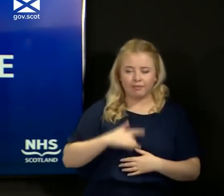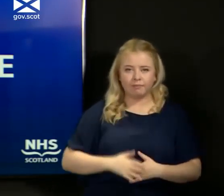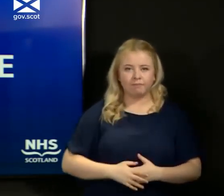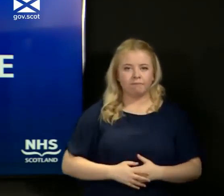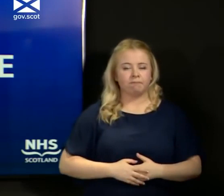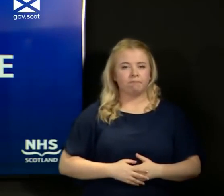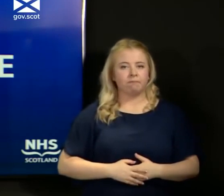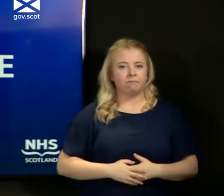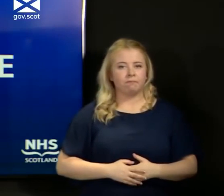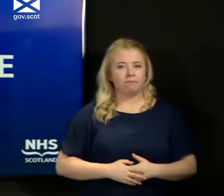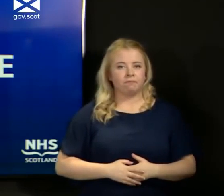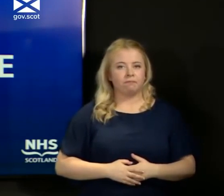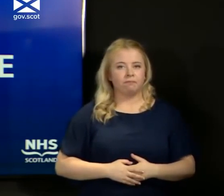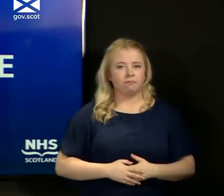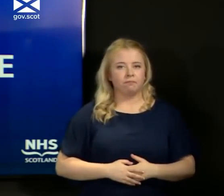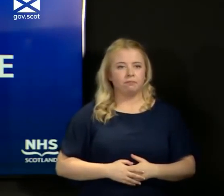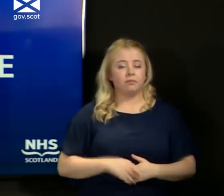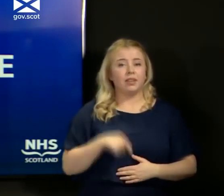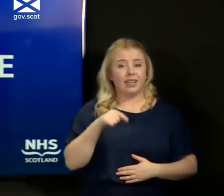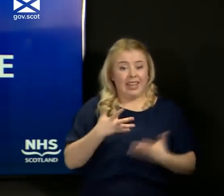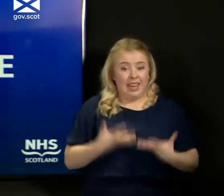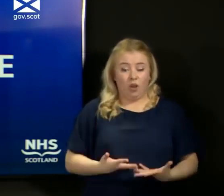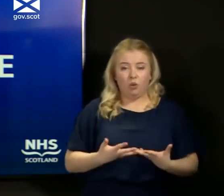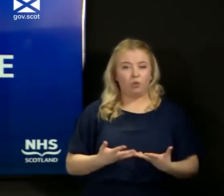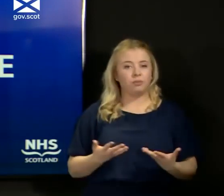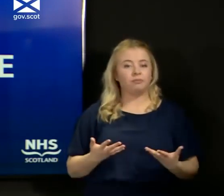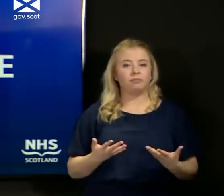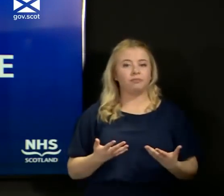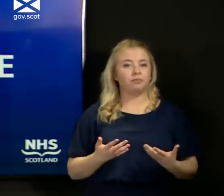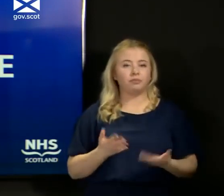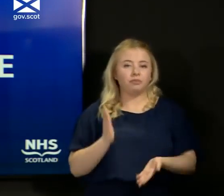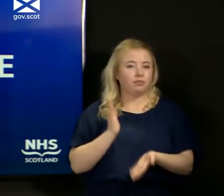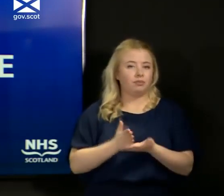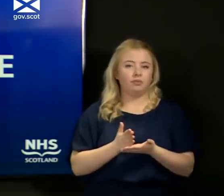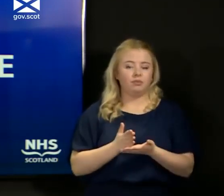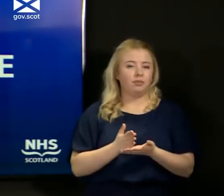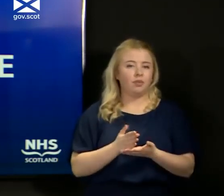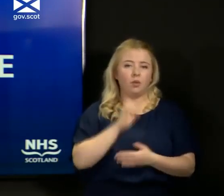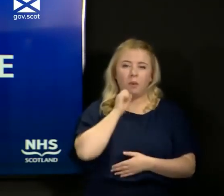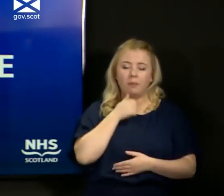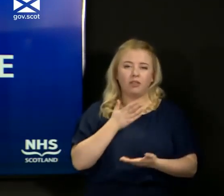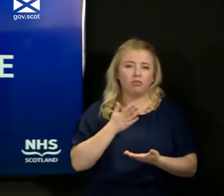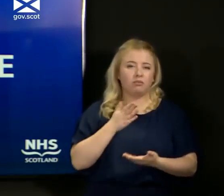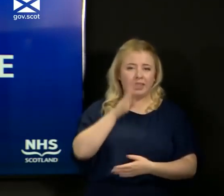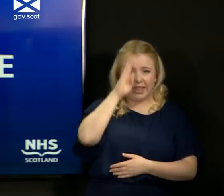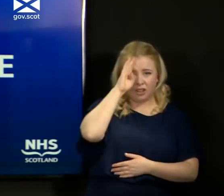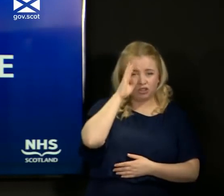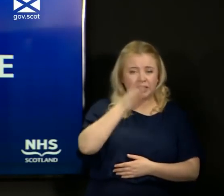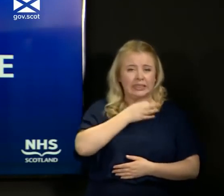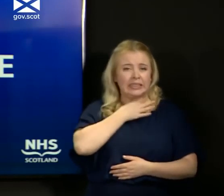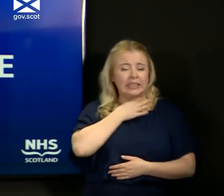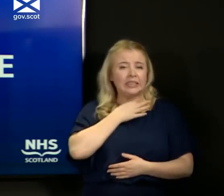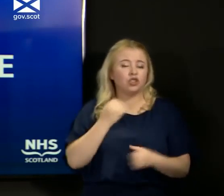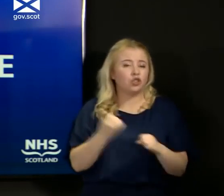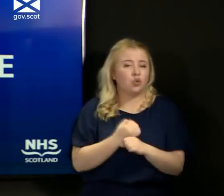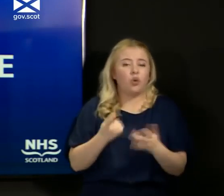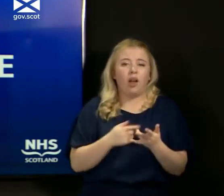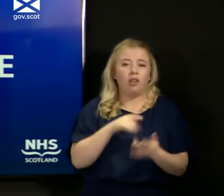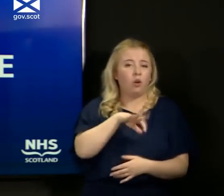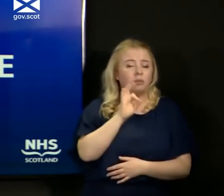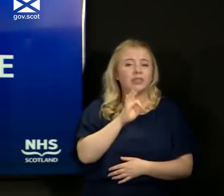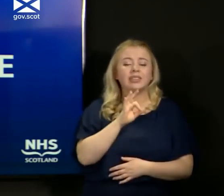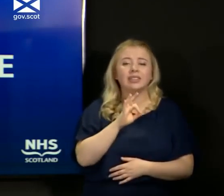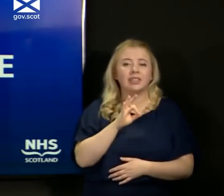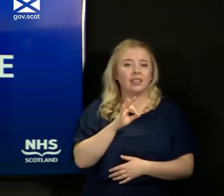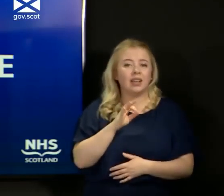of normal approach to their life. At this moment in time, it would have been, as I say, reckless to do anything else, I'm afraid. And